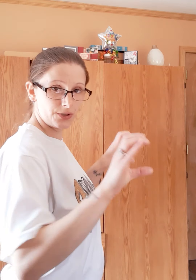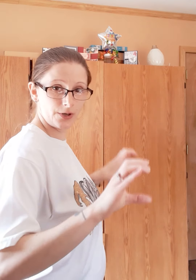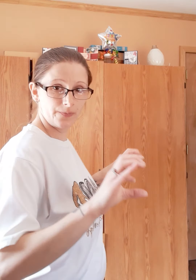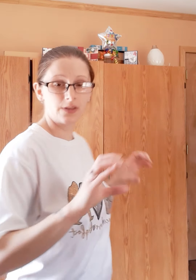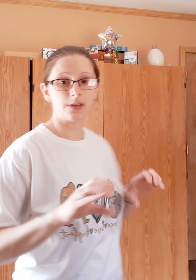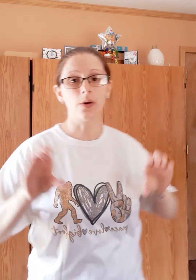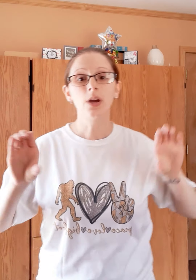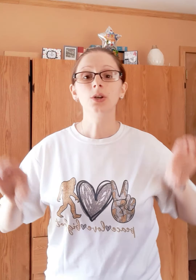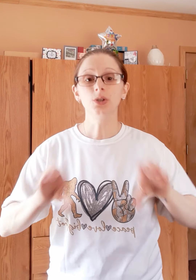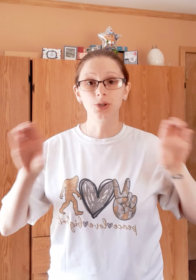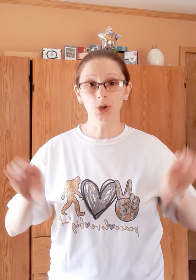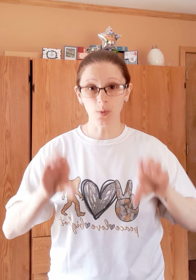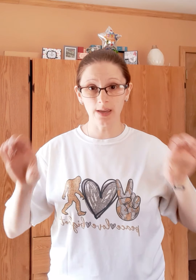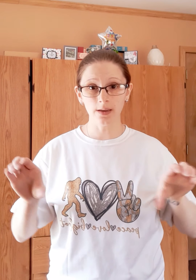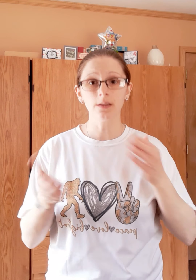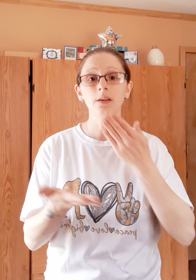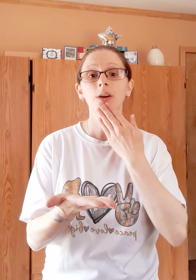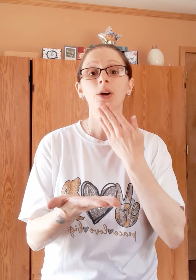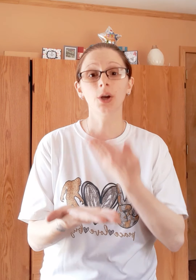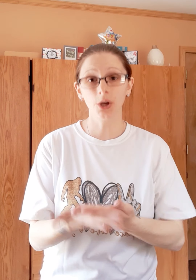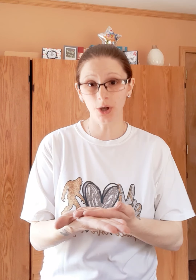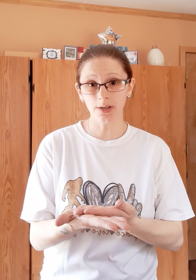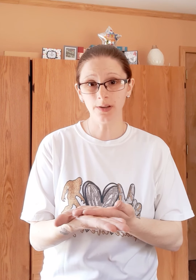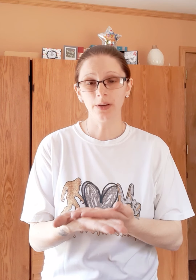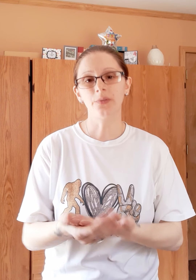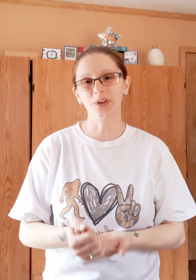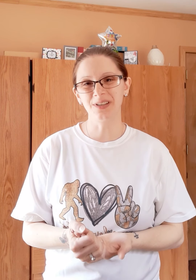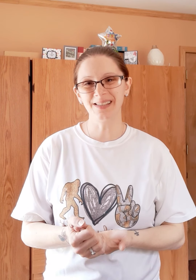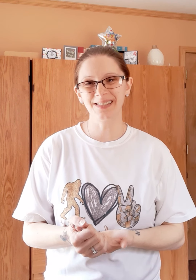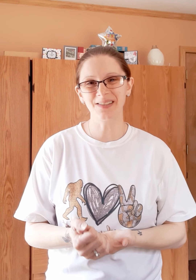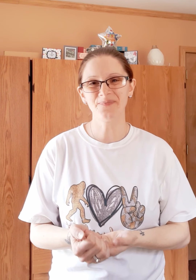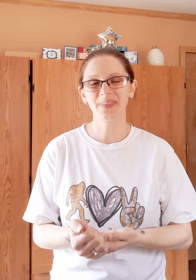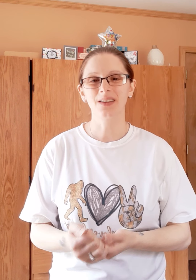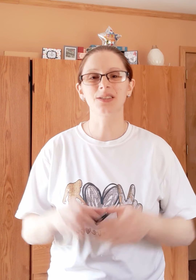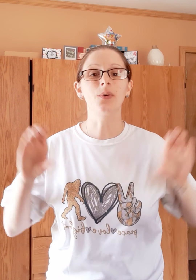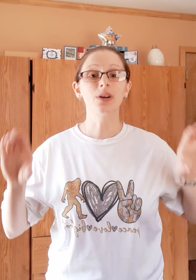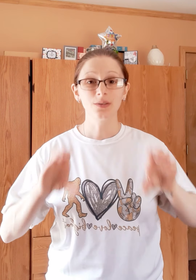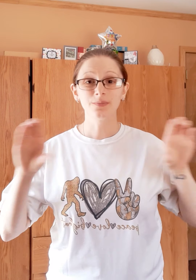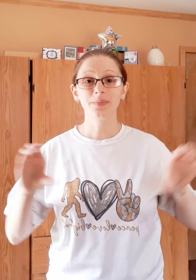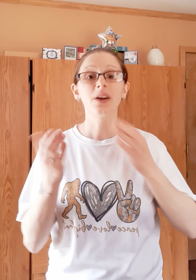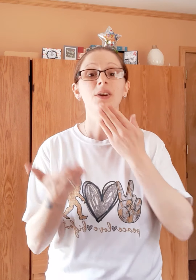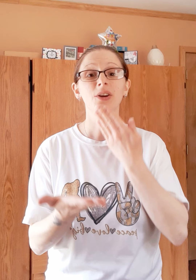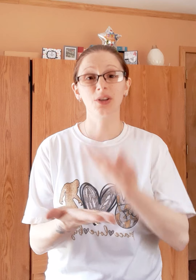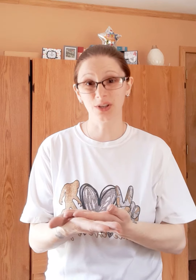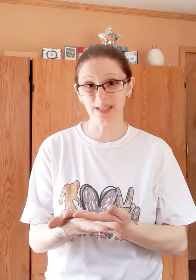Circular. So doing good for goodness. So